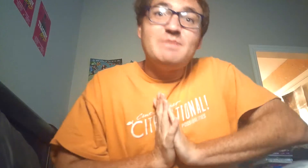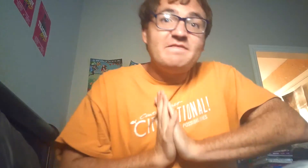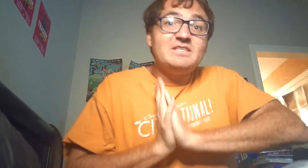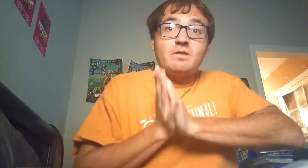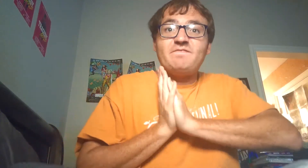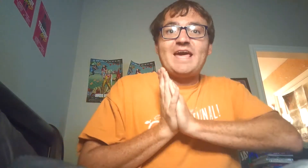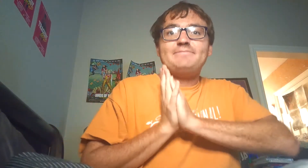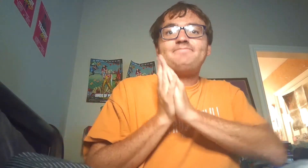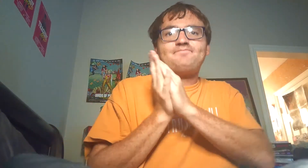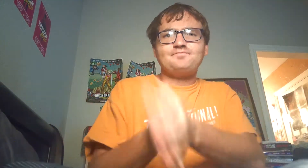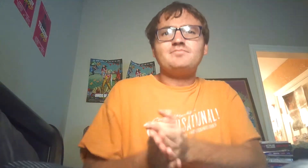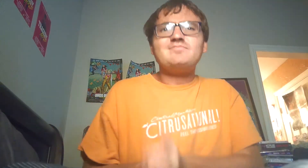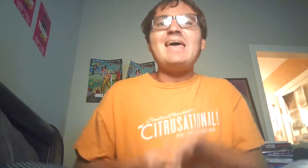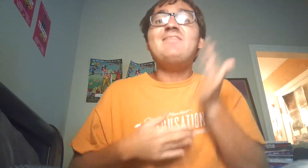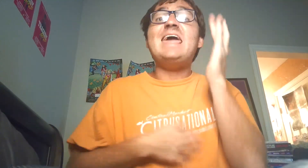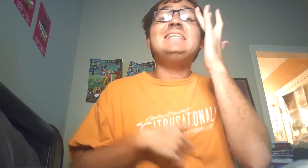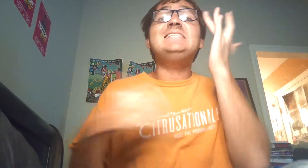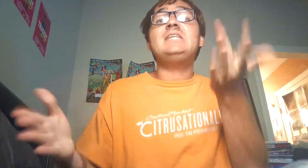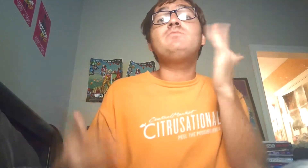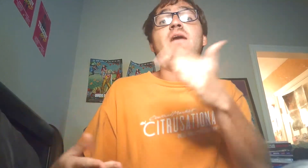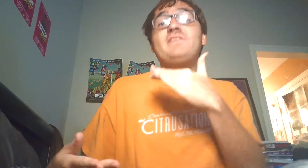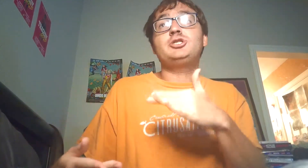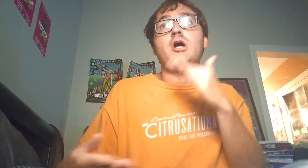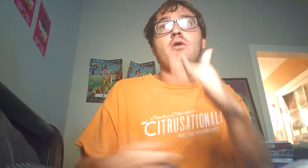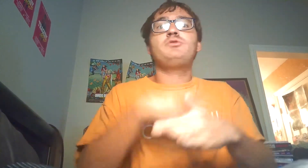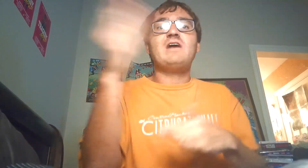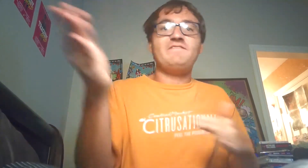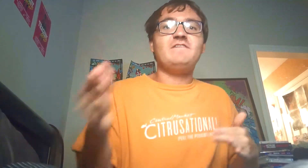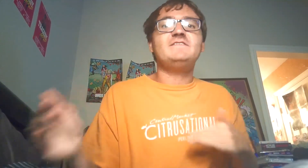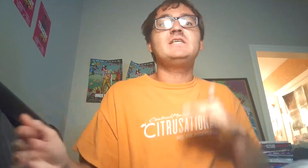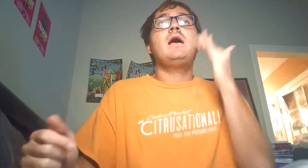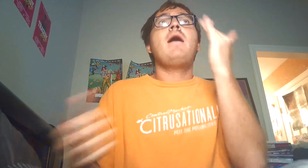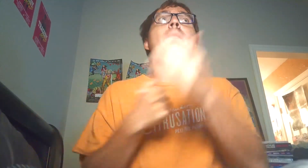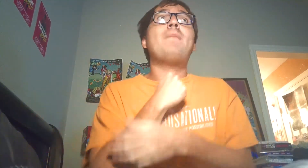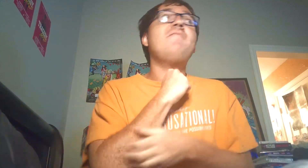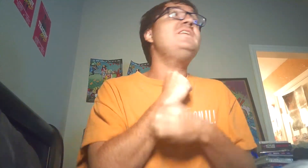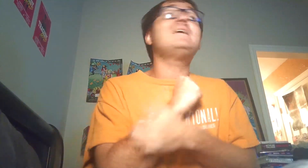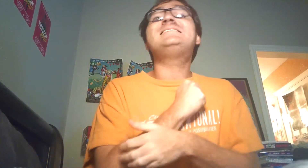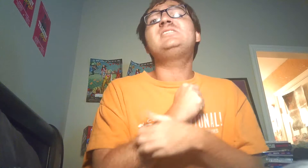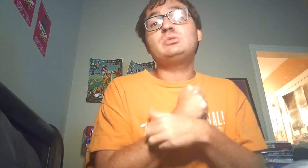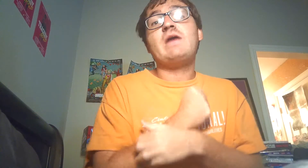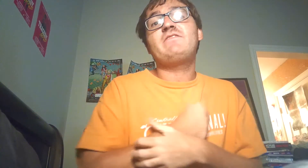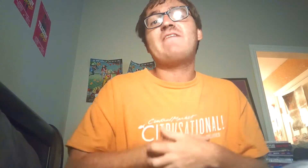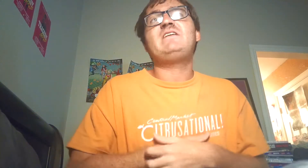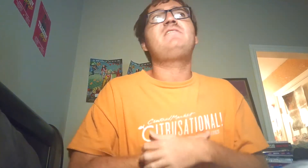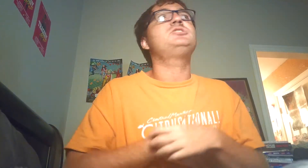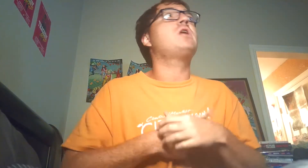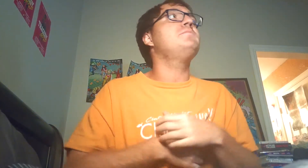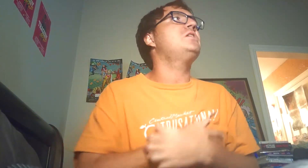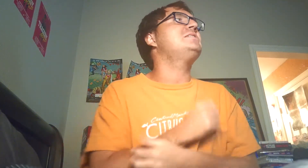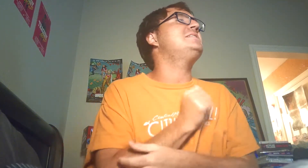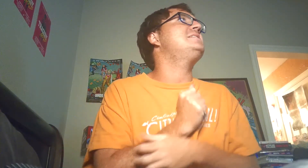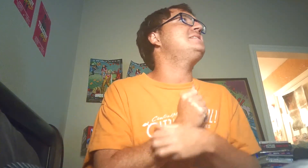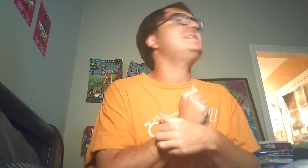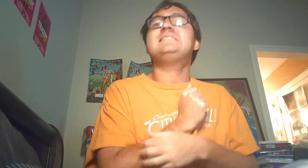and Charm fan. They continued Buffy and Charm through graphic novels. Buffy's on season 12 in graphic novels. Charm is on season